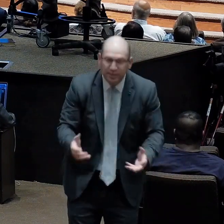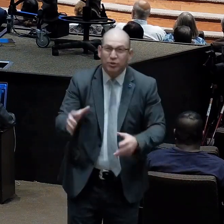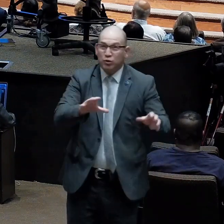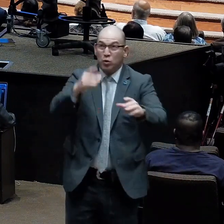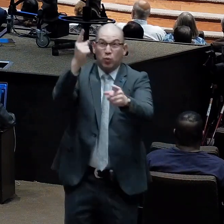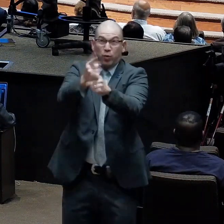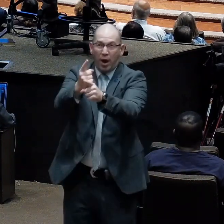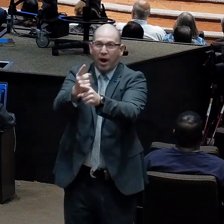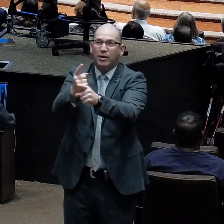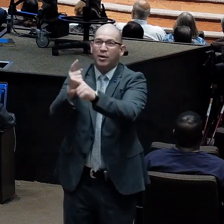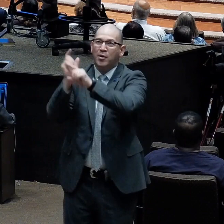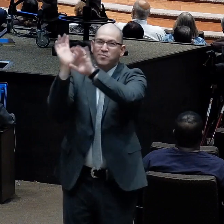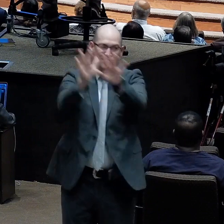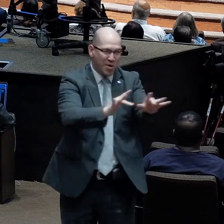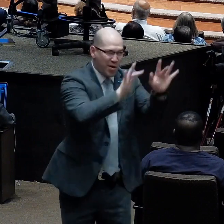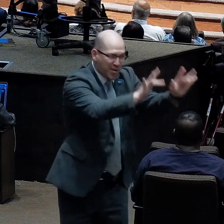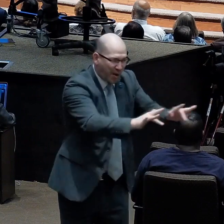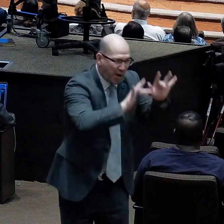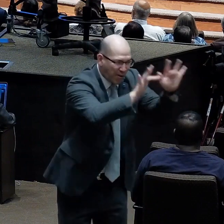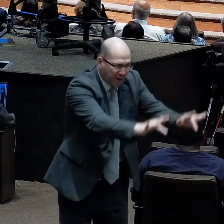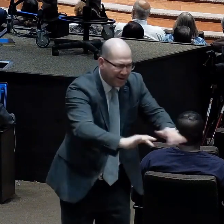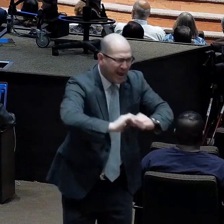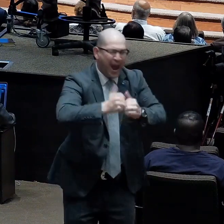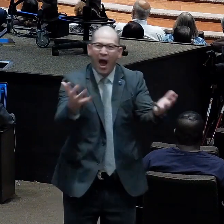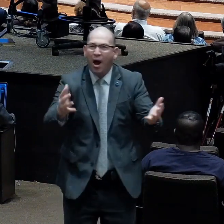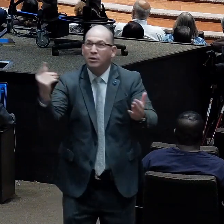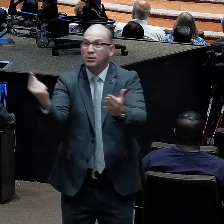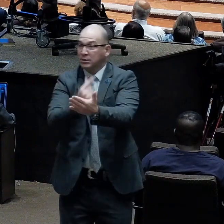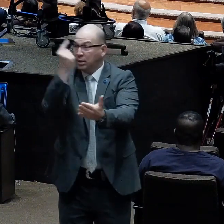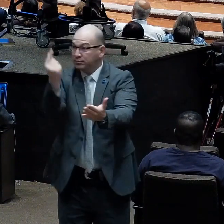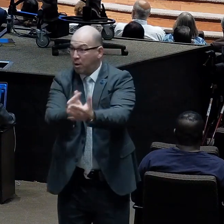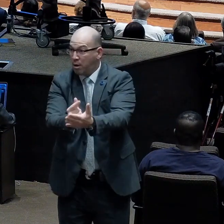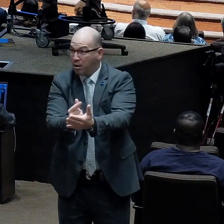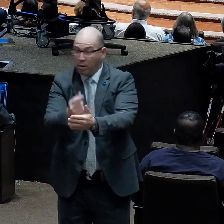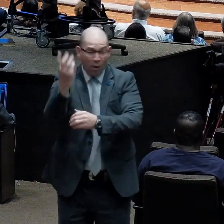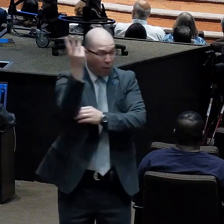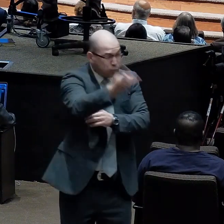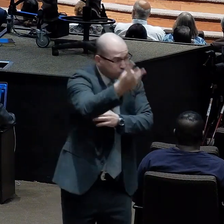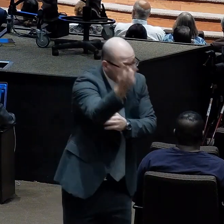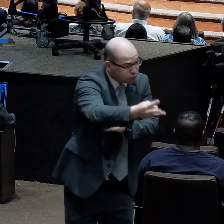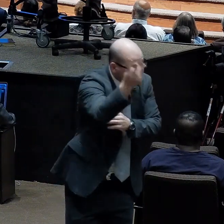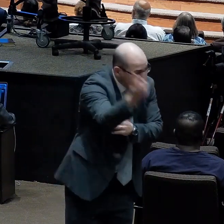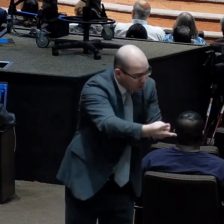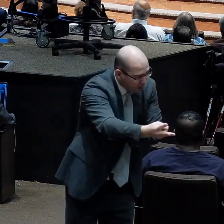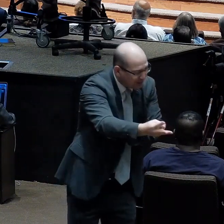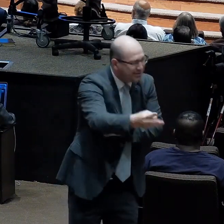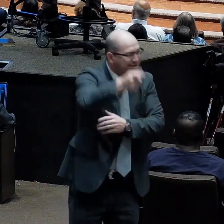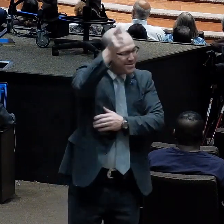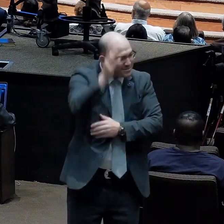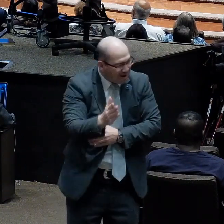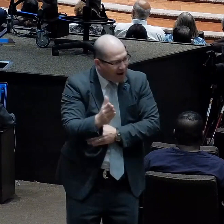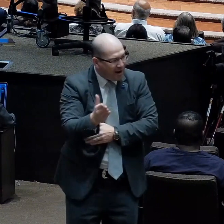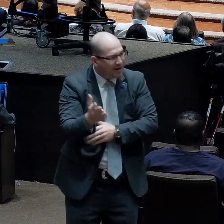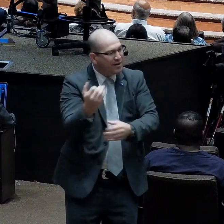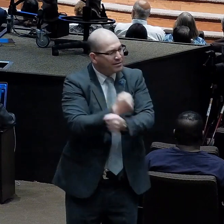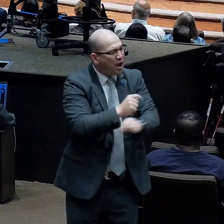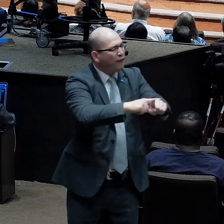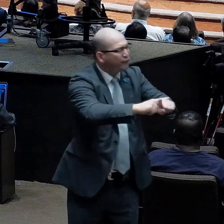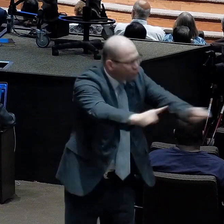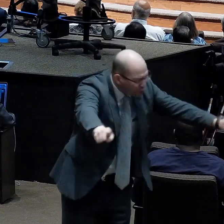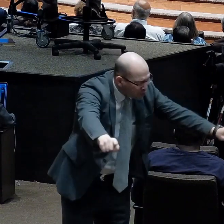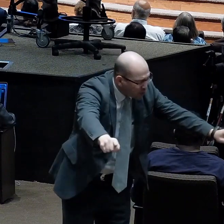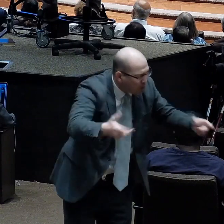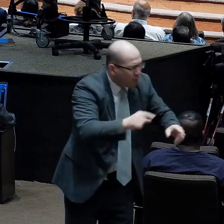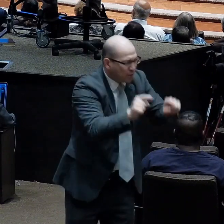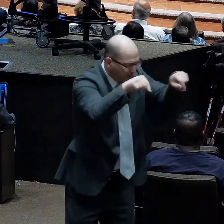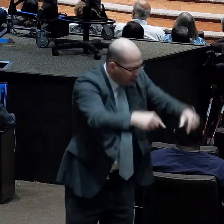show mercy. And the best way to show mercy to Lancaster is to tell them that there's a God in heaven who loves them and doesn't want them to